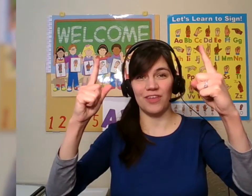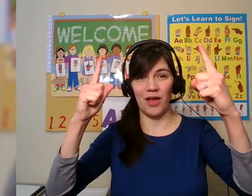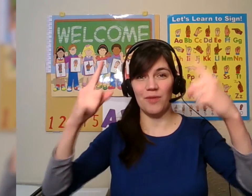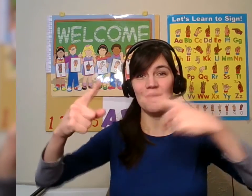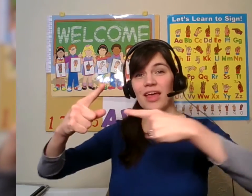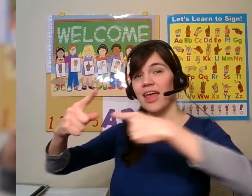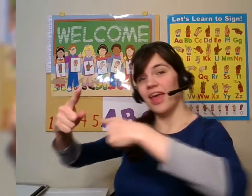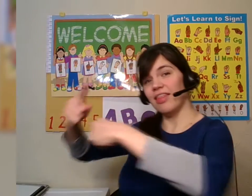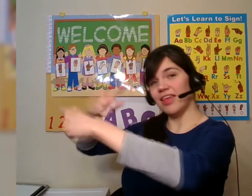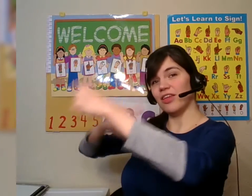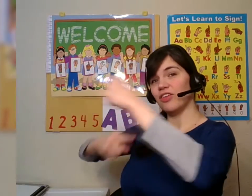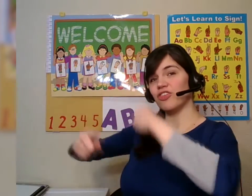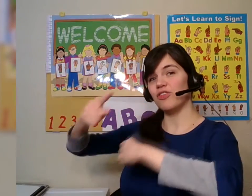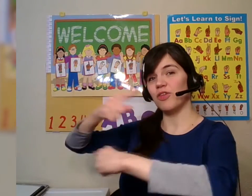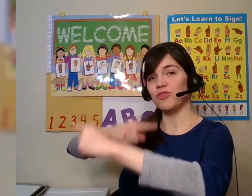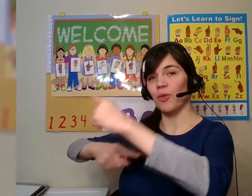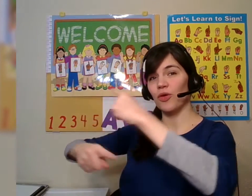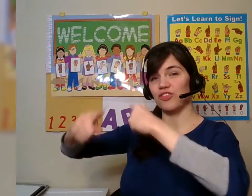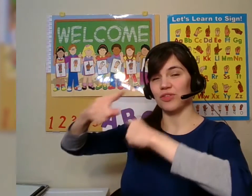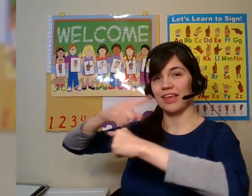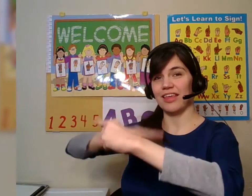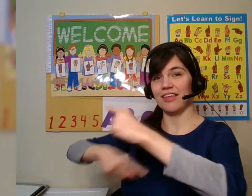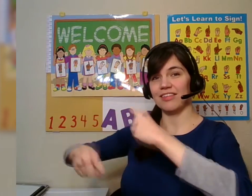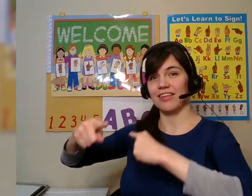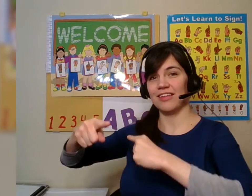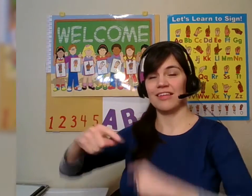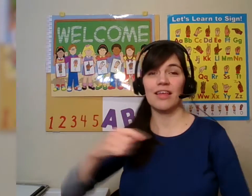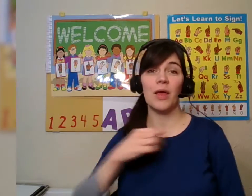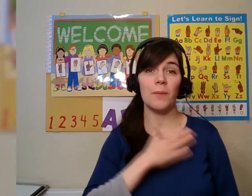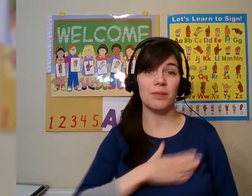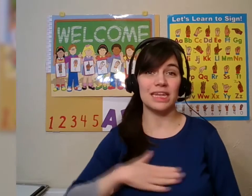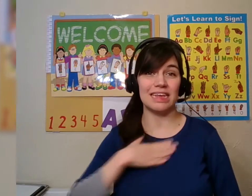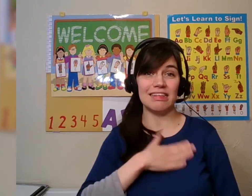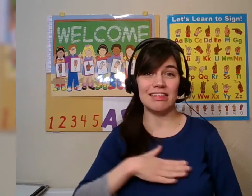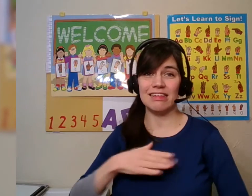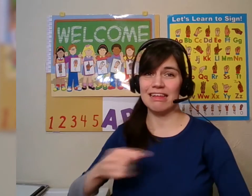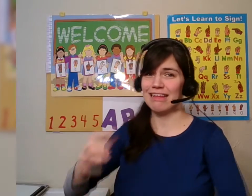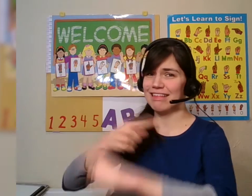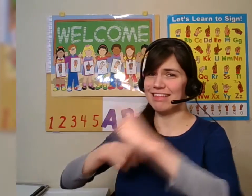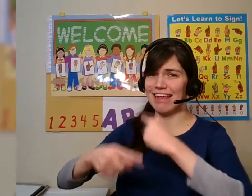up and then turn them towards you like this. Please.